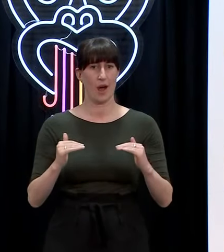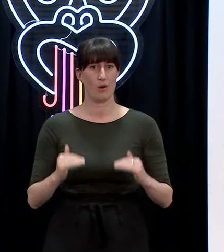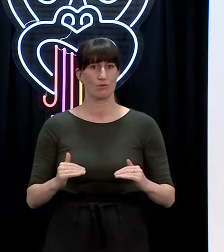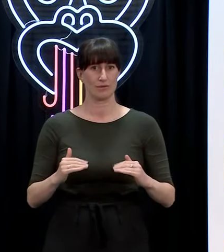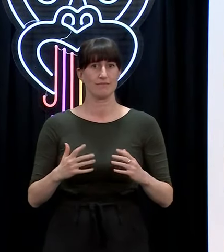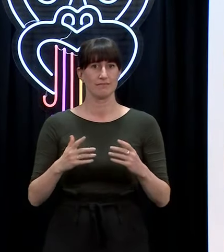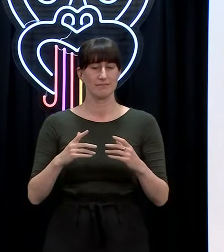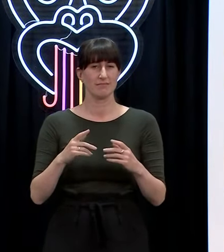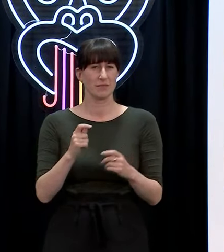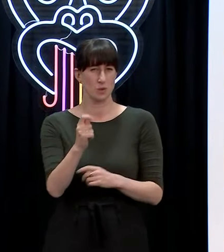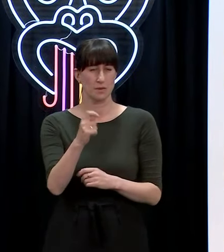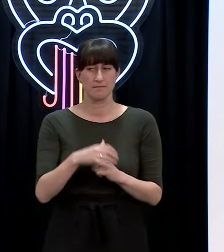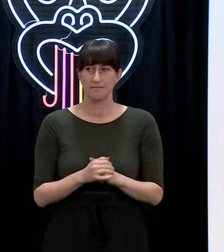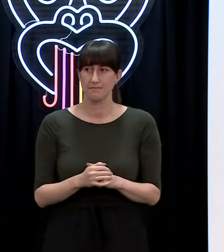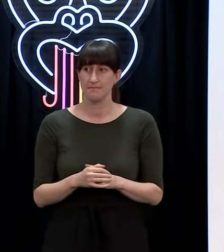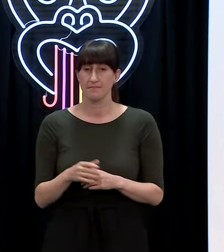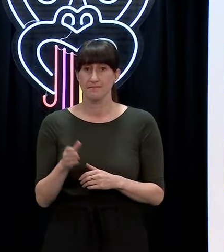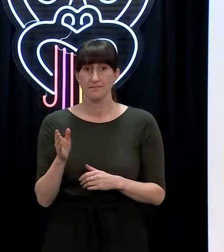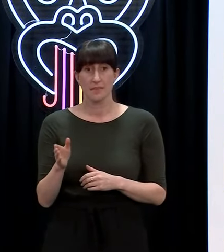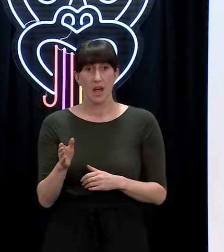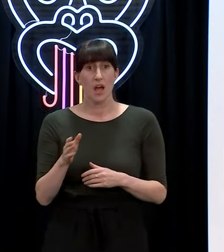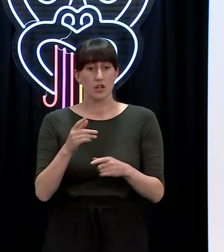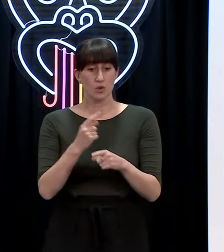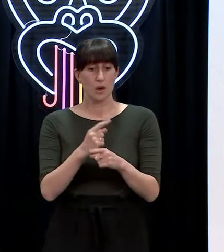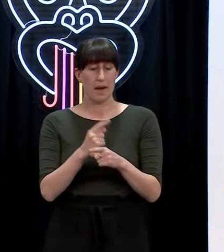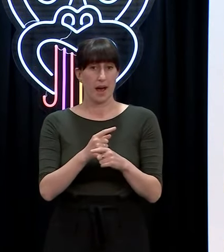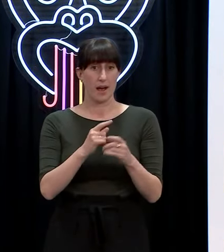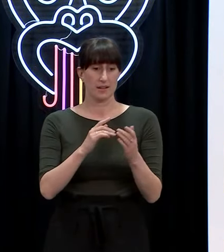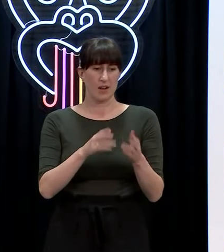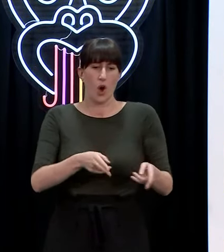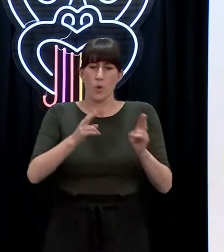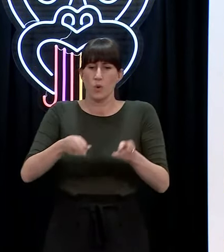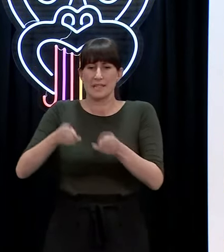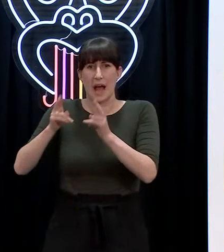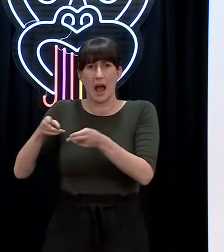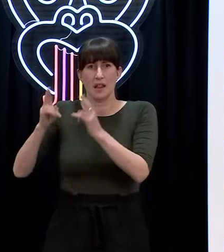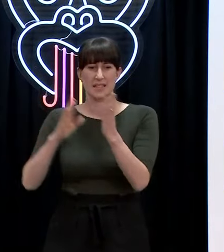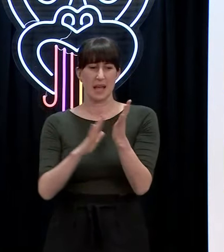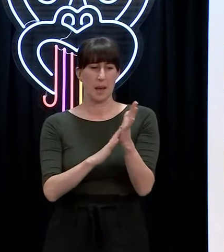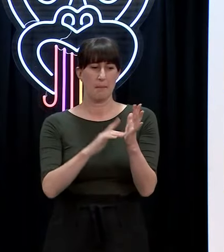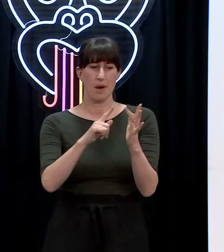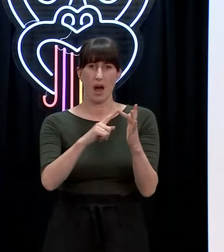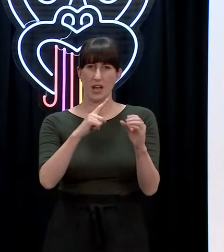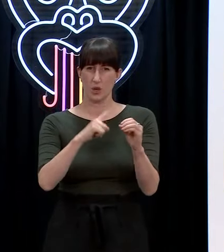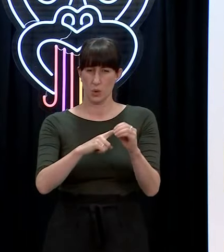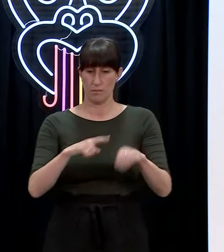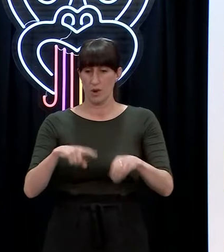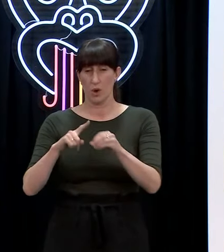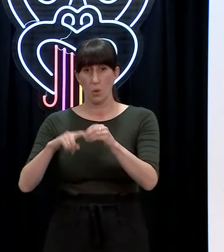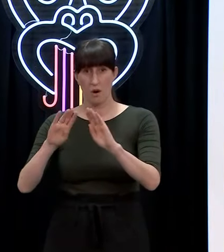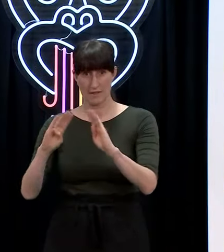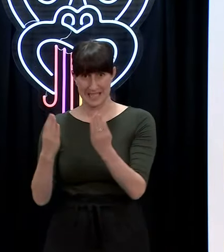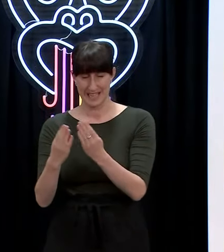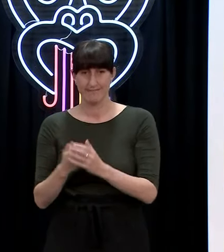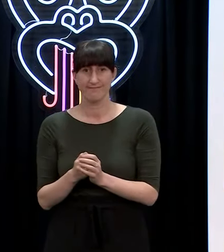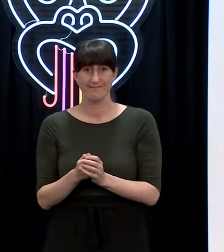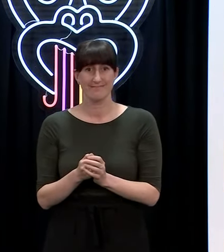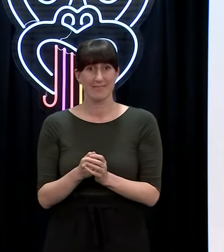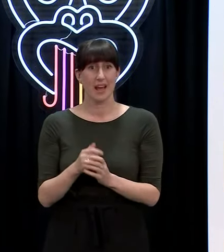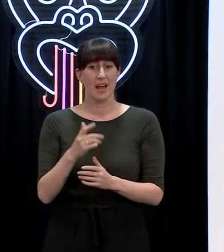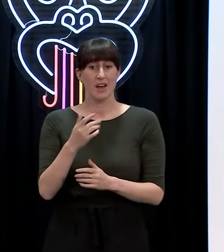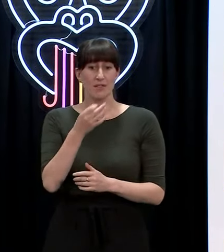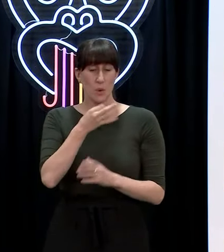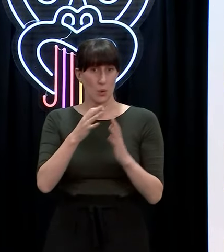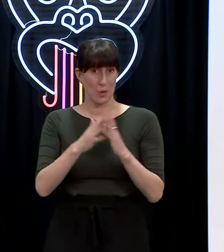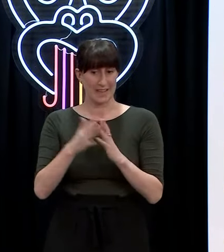isolation and quarantine. As I indicated here a couple of weeks ago, we did have to make a very difficult decision to pause the further release